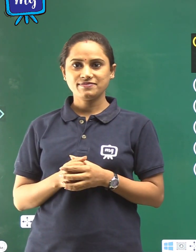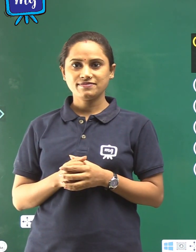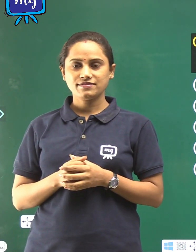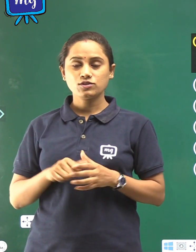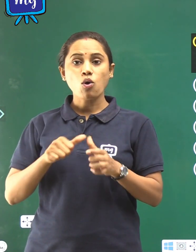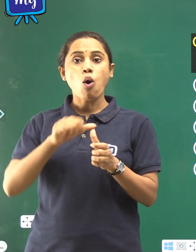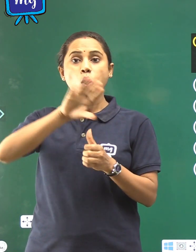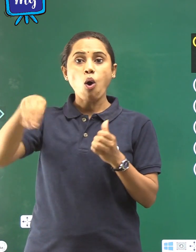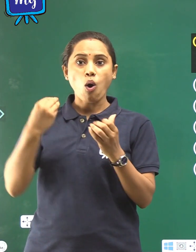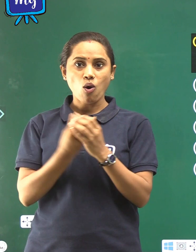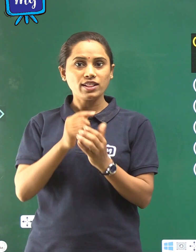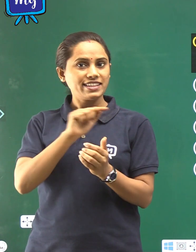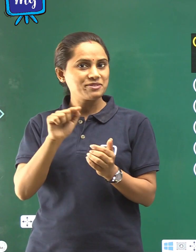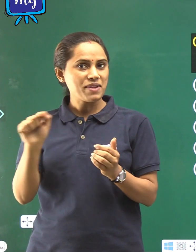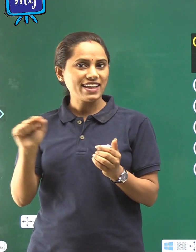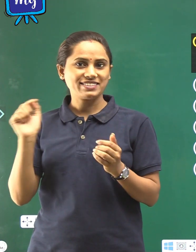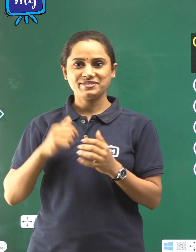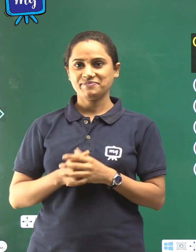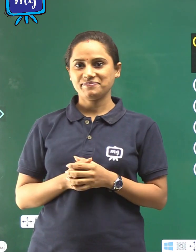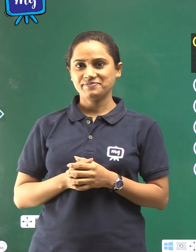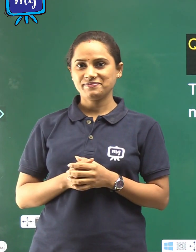all these blanks.